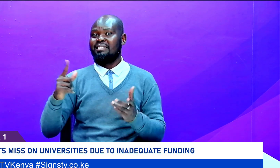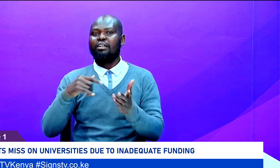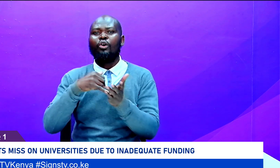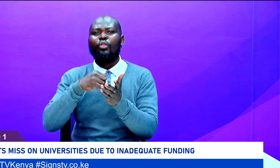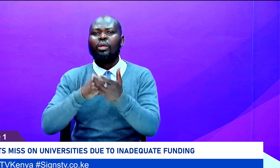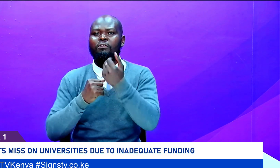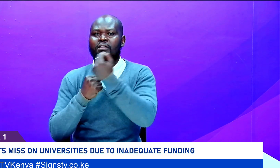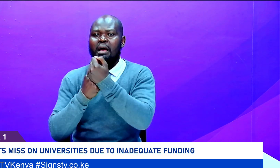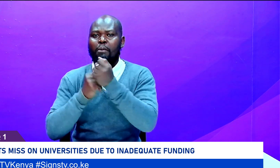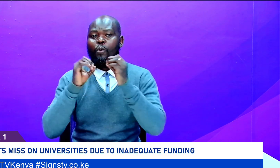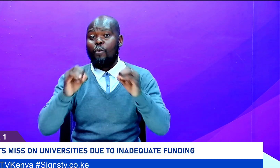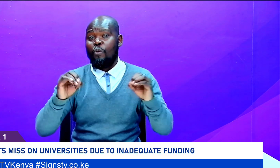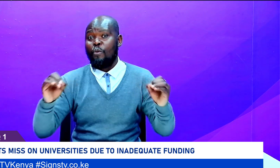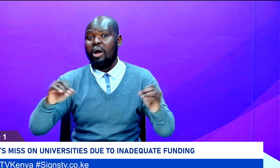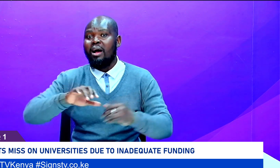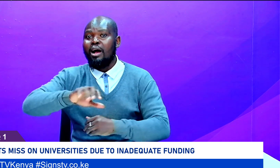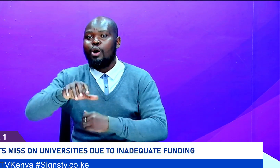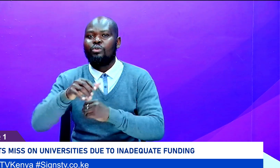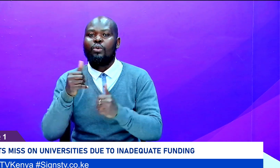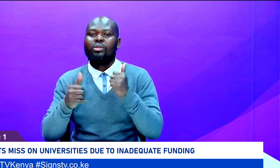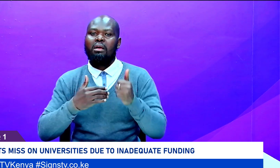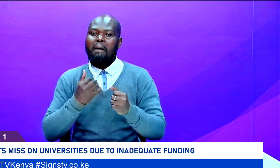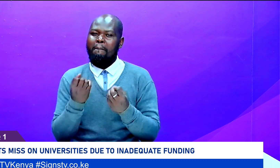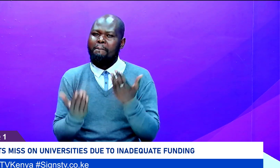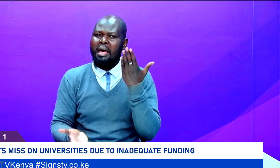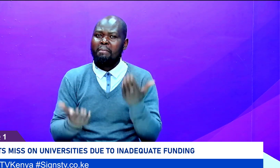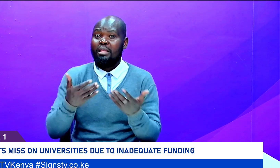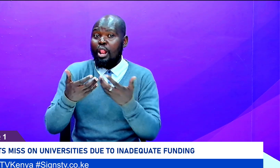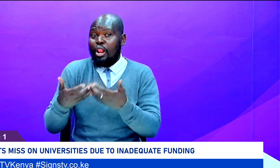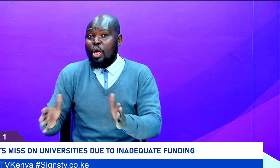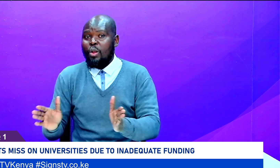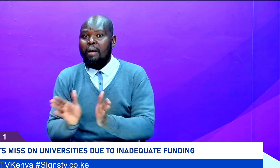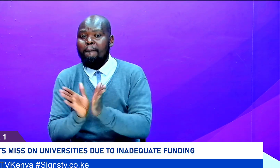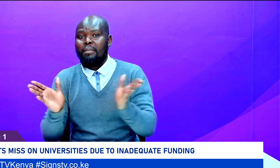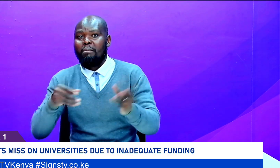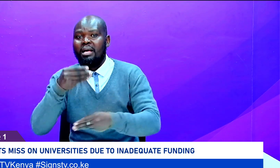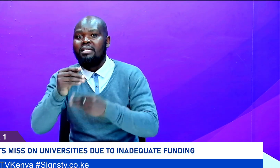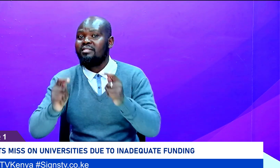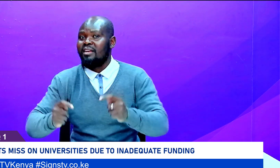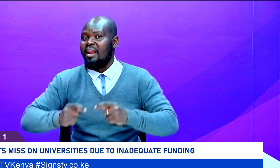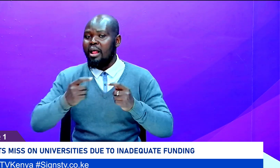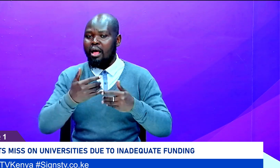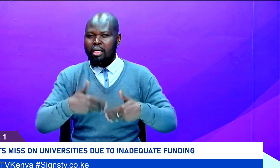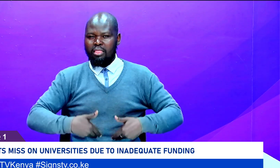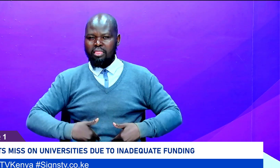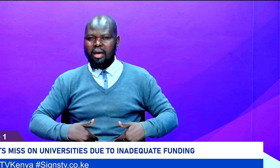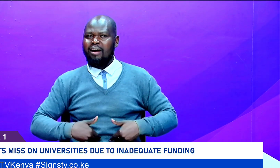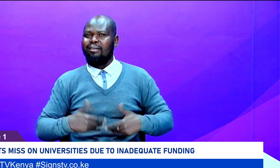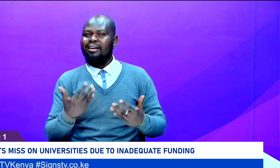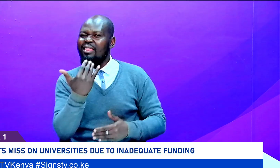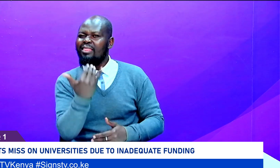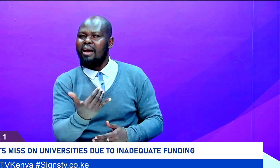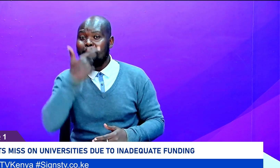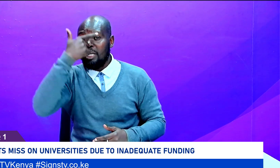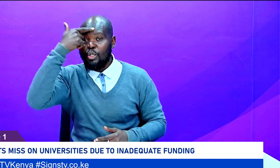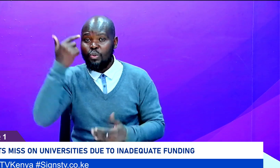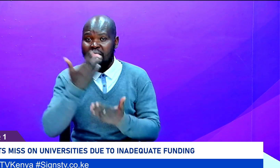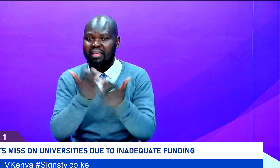unless immediate support is provided, the country may lose a generation of talented youth simply because they